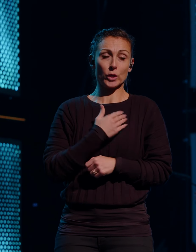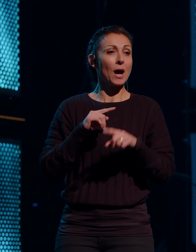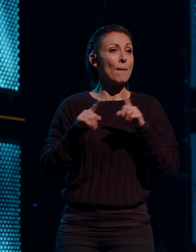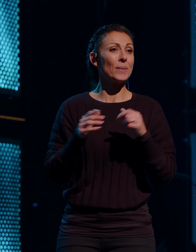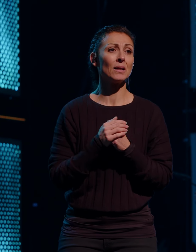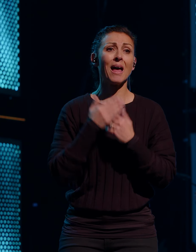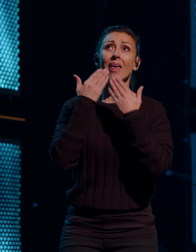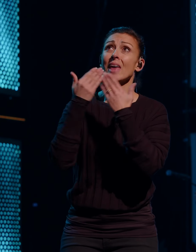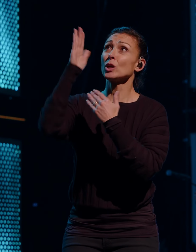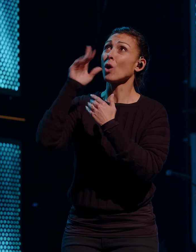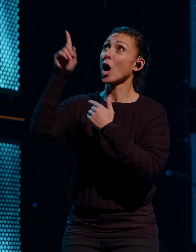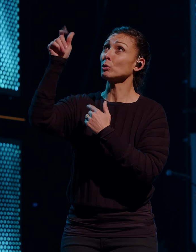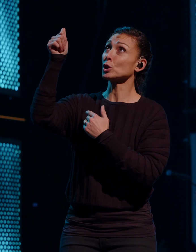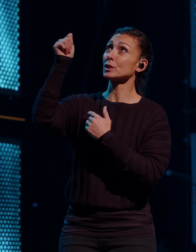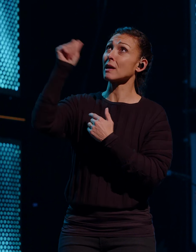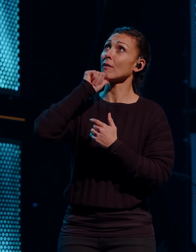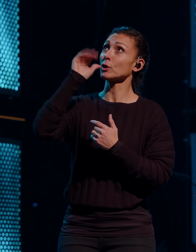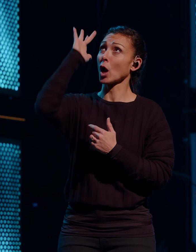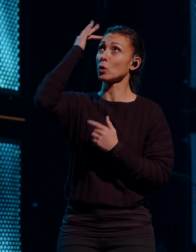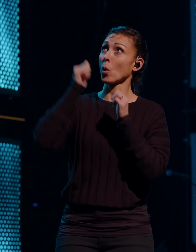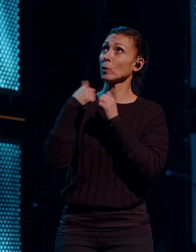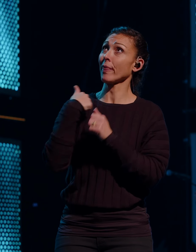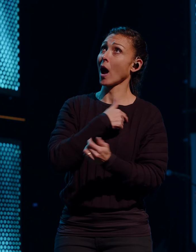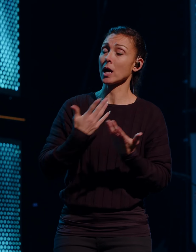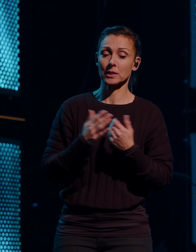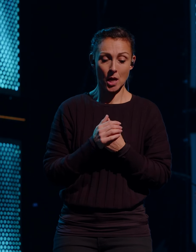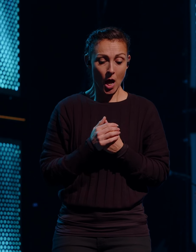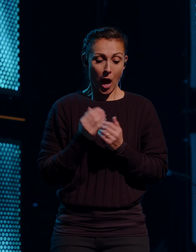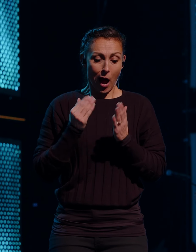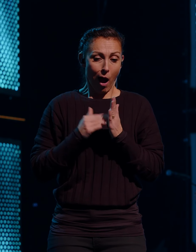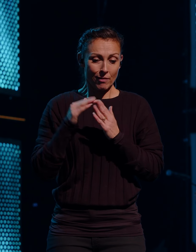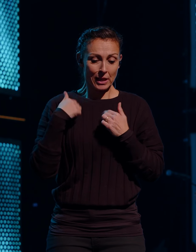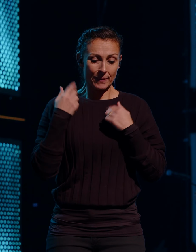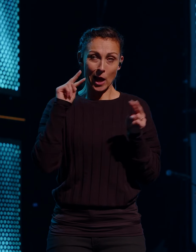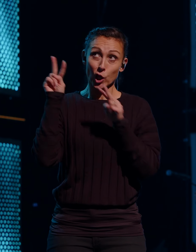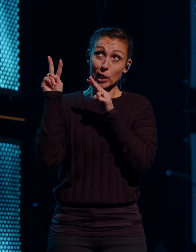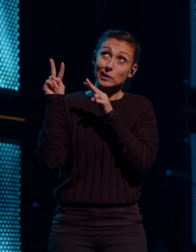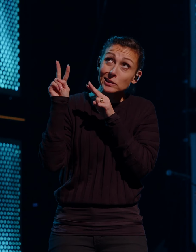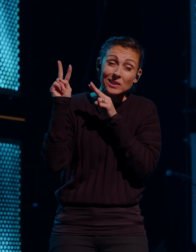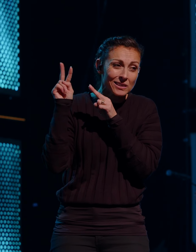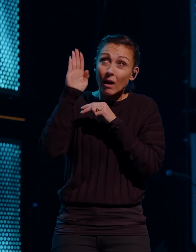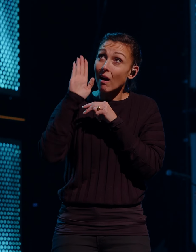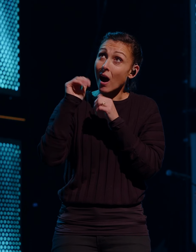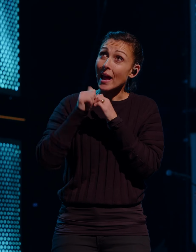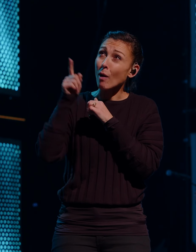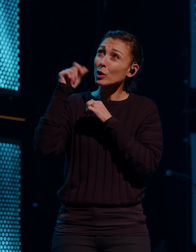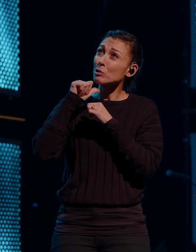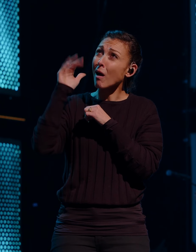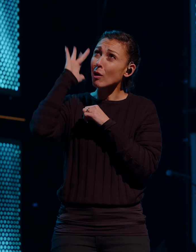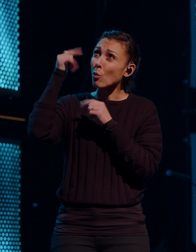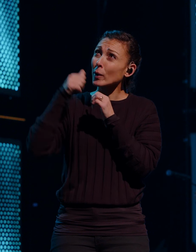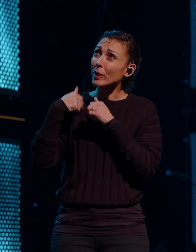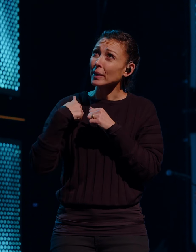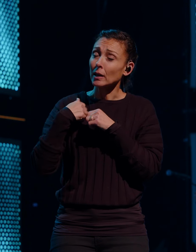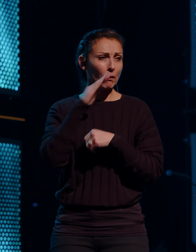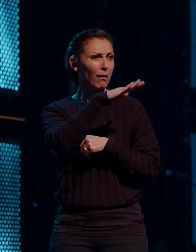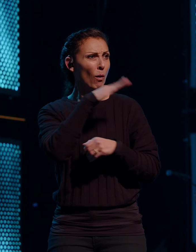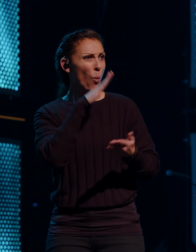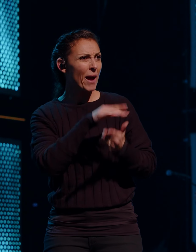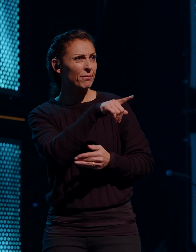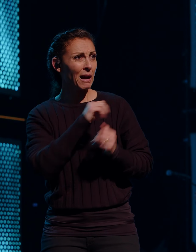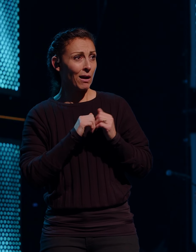Oh, I have to think, like, sometimes, like, how are you not annoyed with me? I say that to Natalie too. You know, how are you?